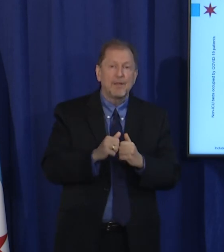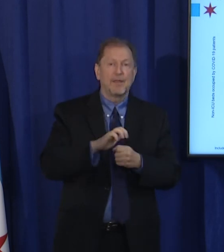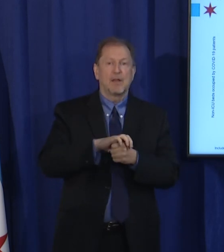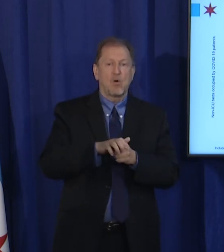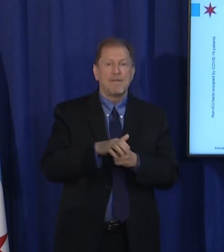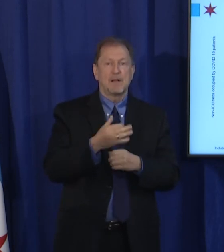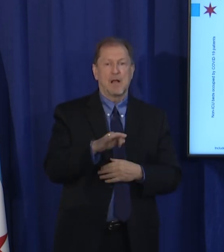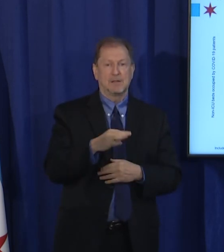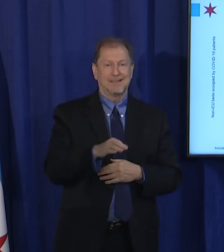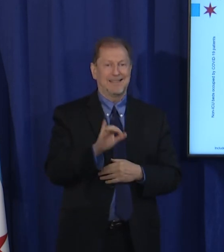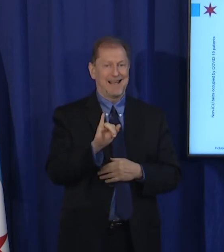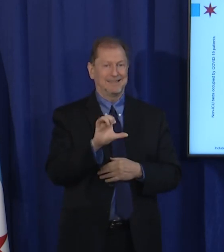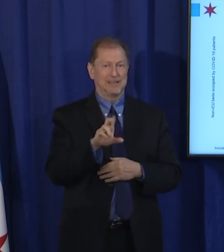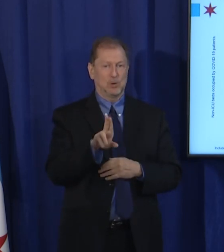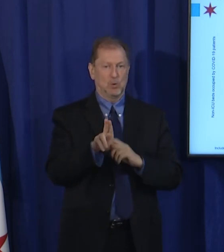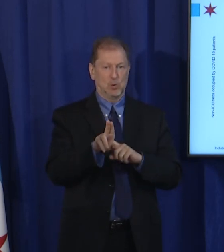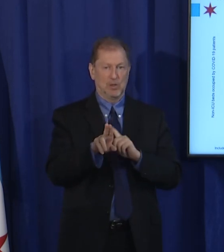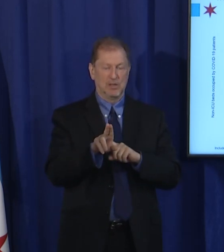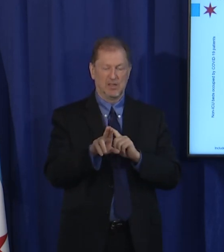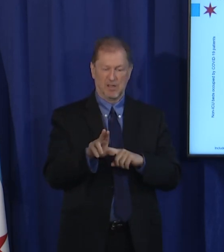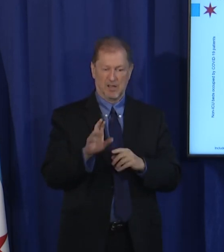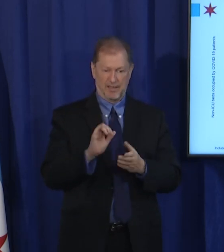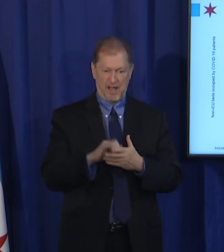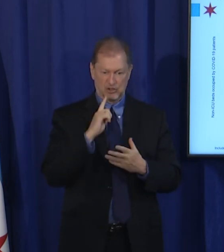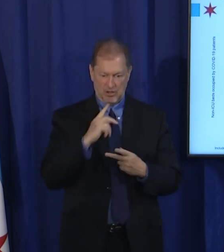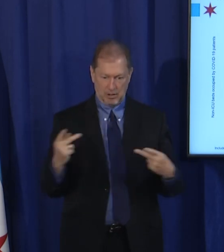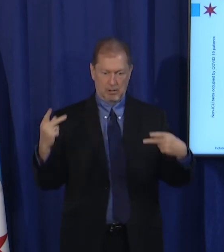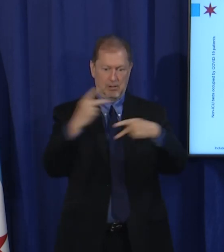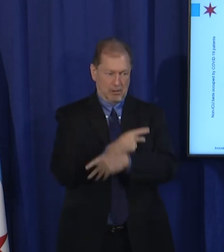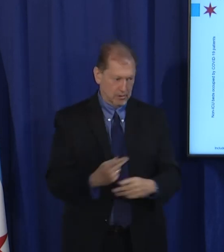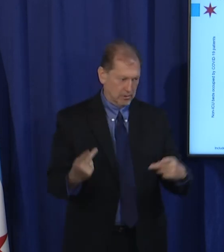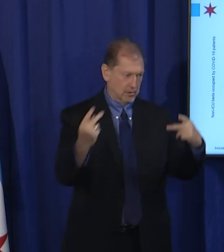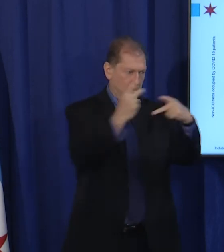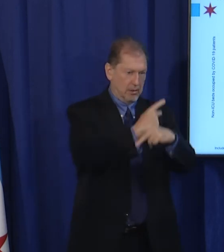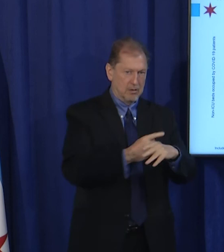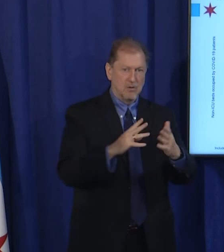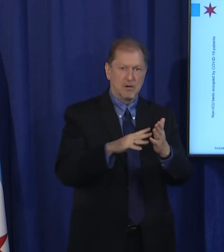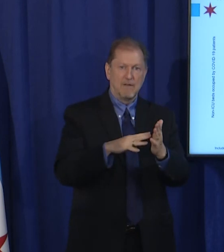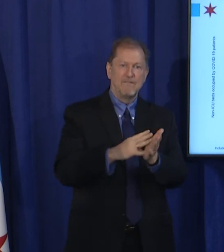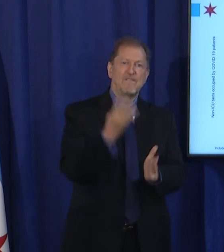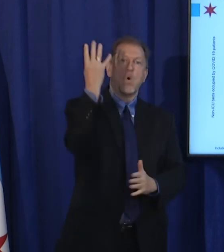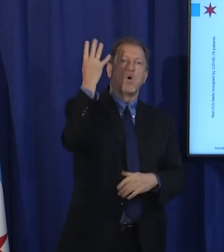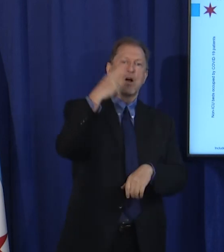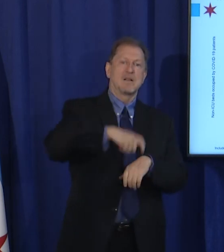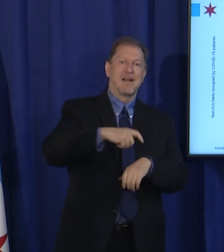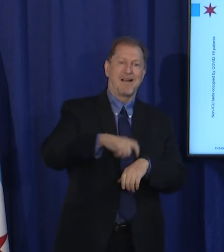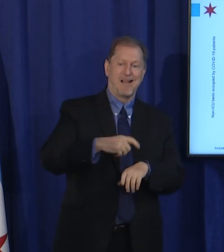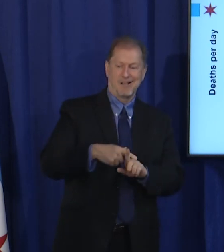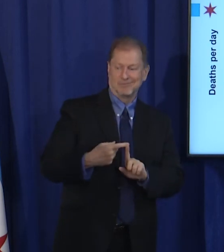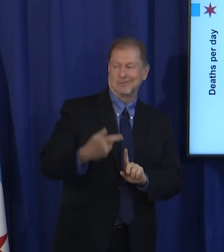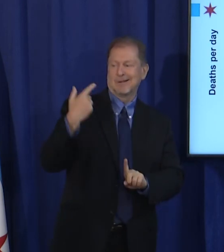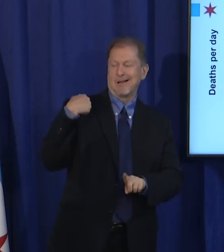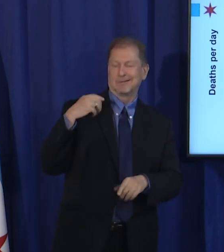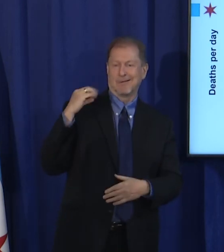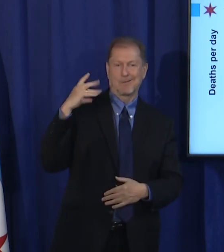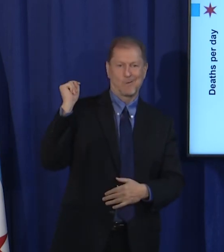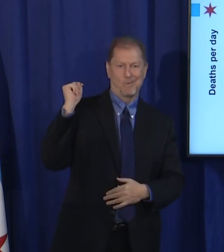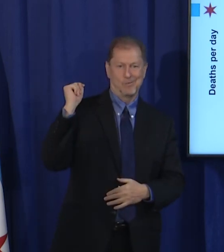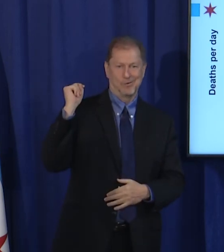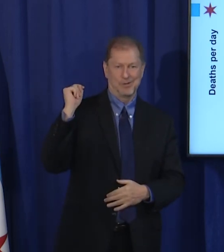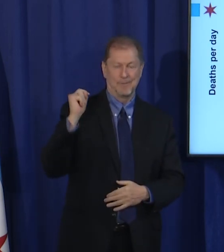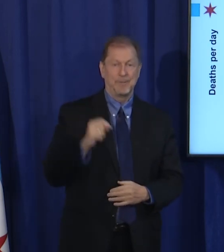are up 4 times just since early October and continuing to rise. And